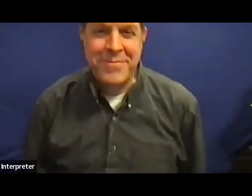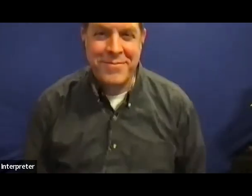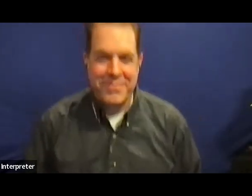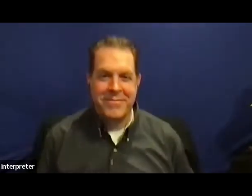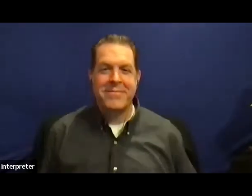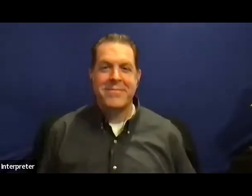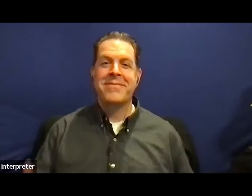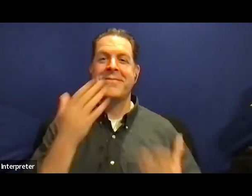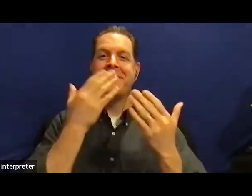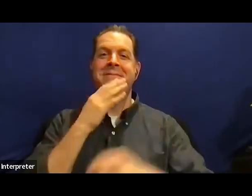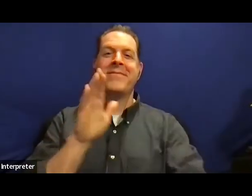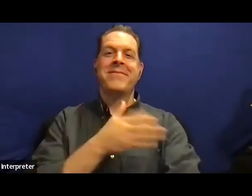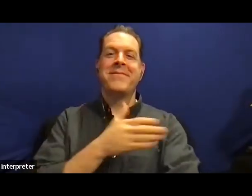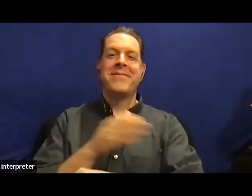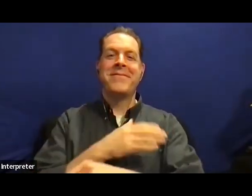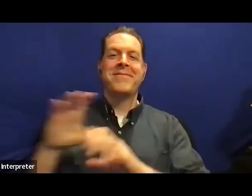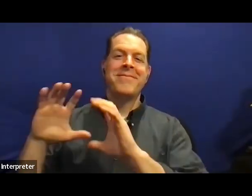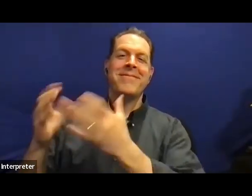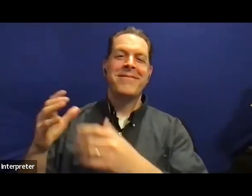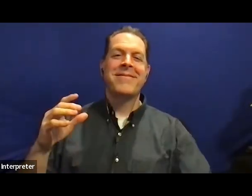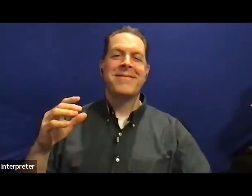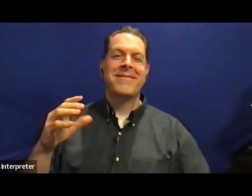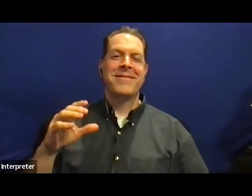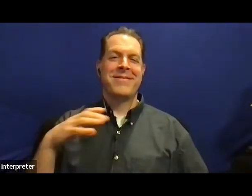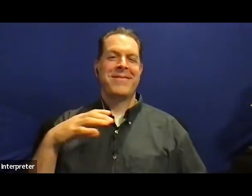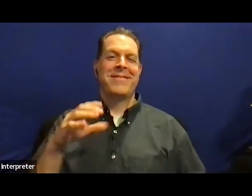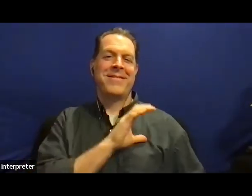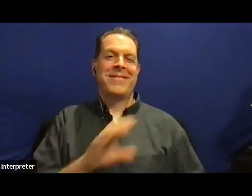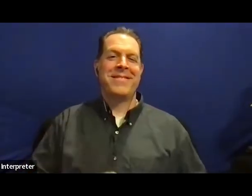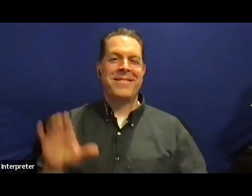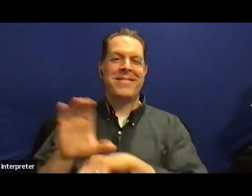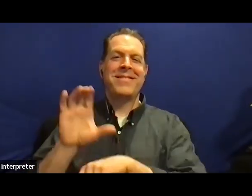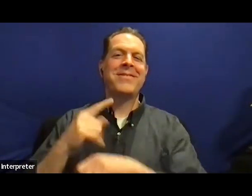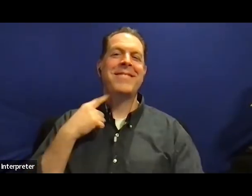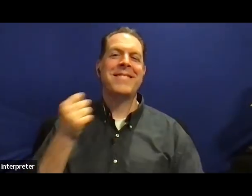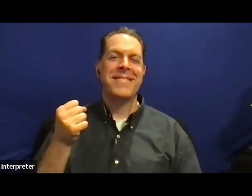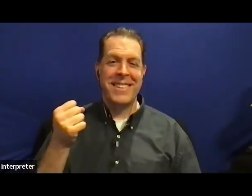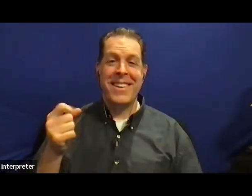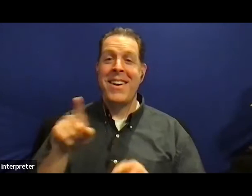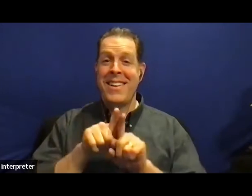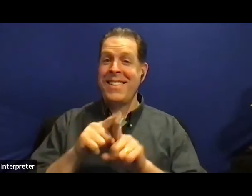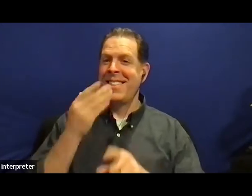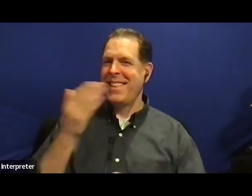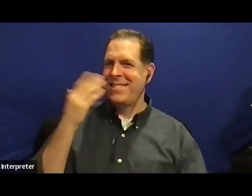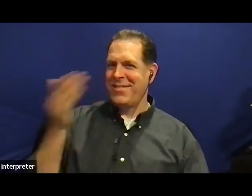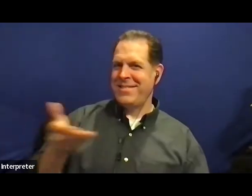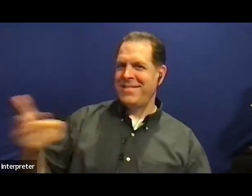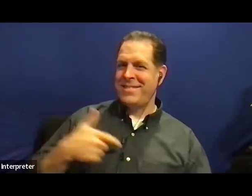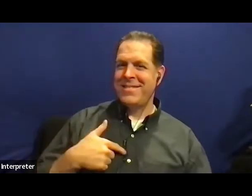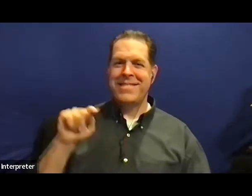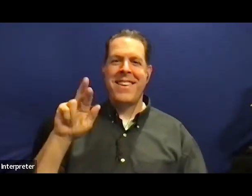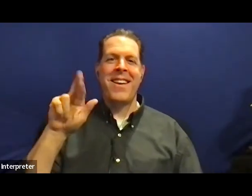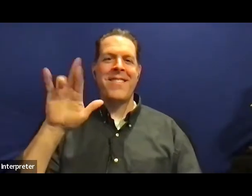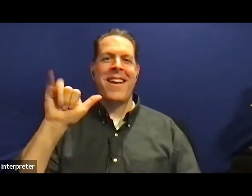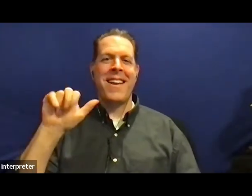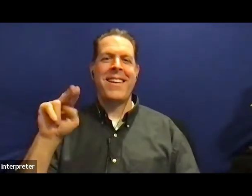Thank you to the choir from the Congregational Christian Church of American Samoa, and thank you, Kevin, for introducing me earlier. My name is Tara Ryan, and I